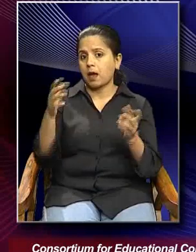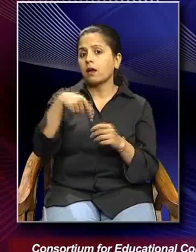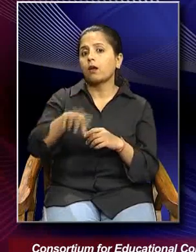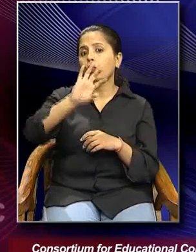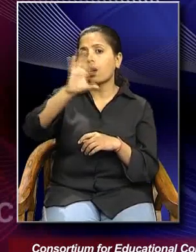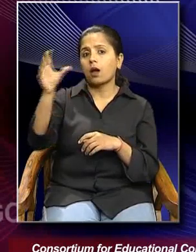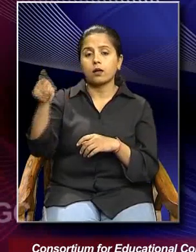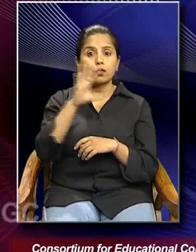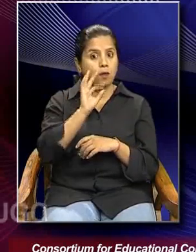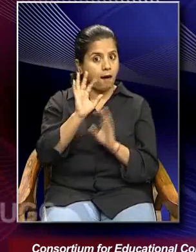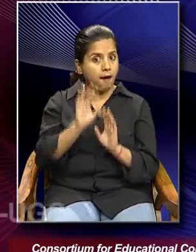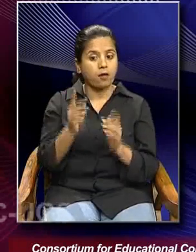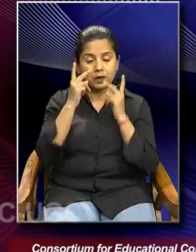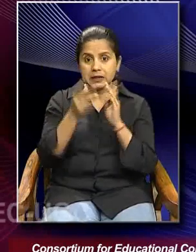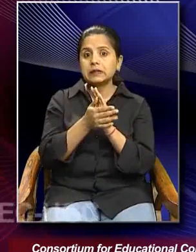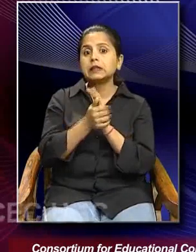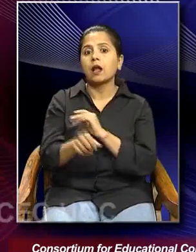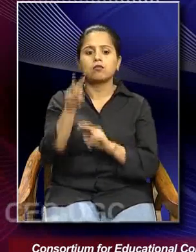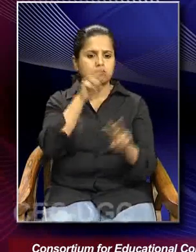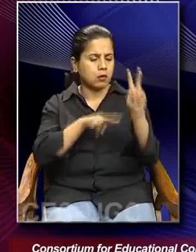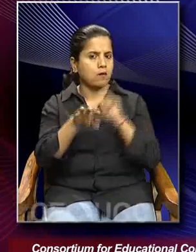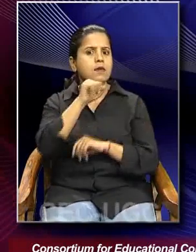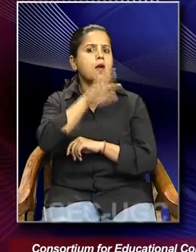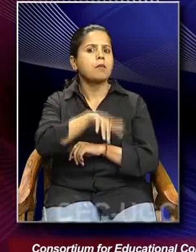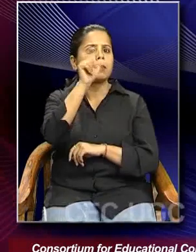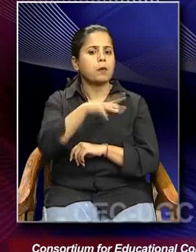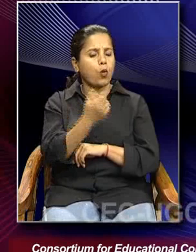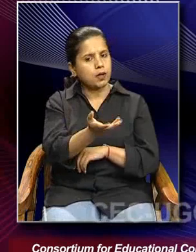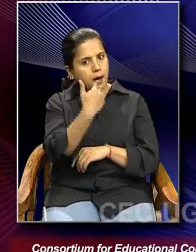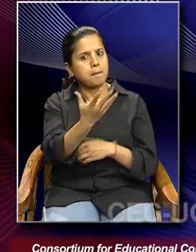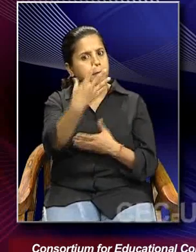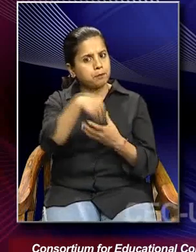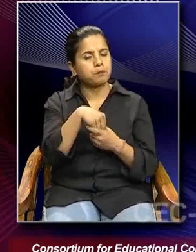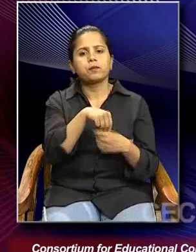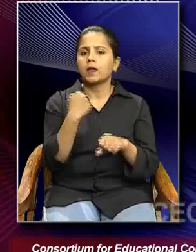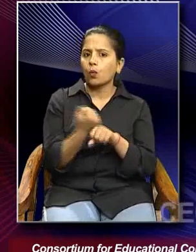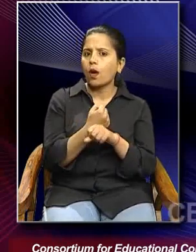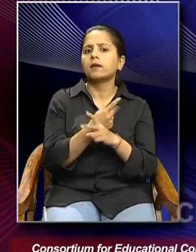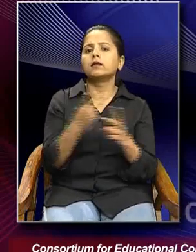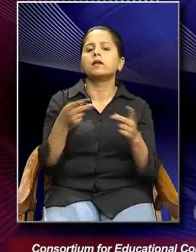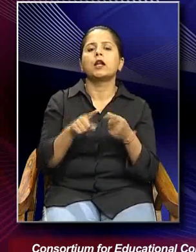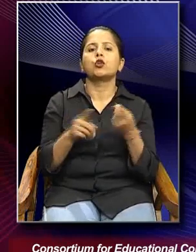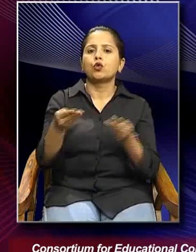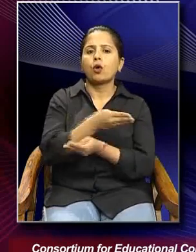countries are actually looking for skill set, young people to come and contribute to the economic